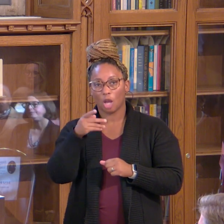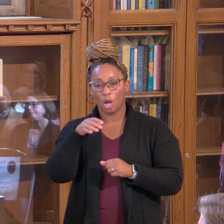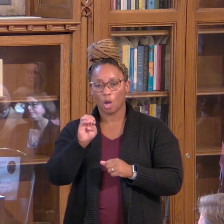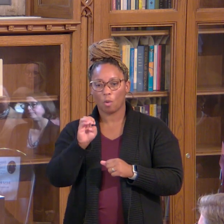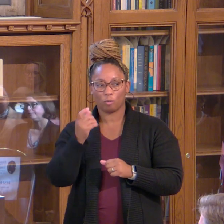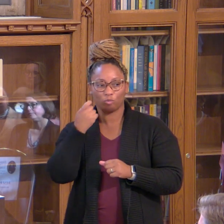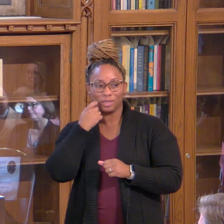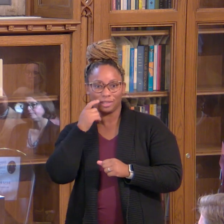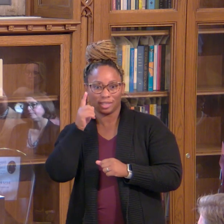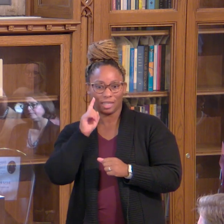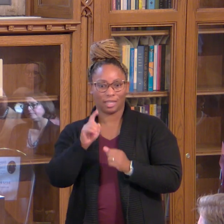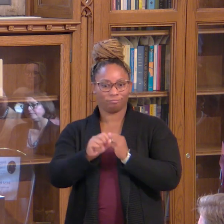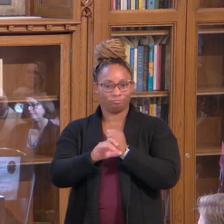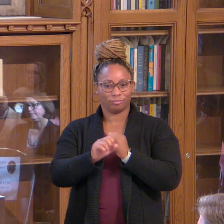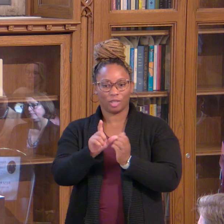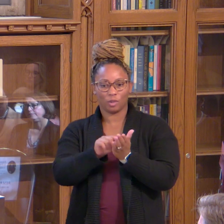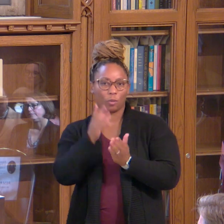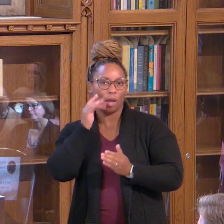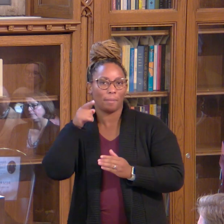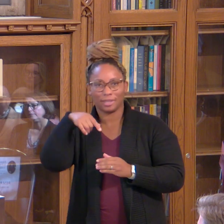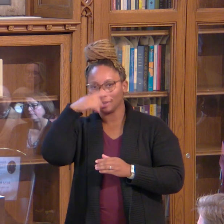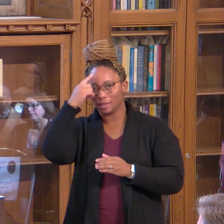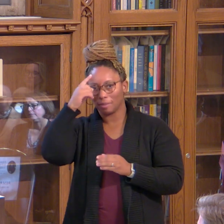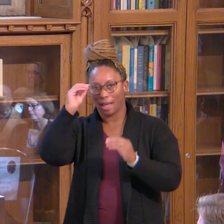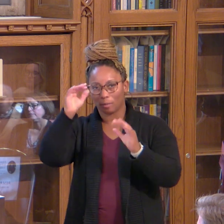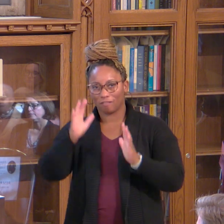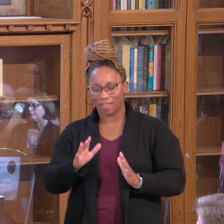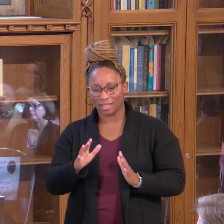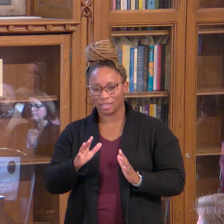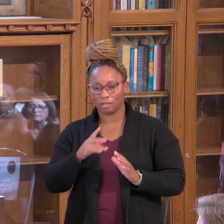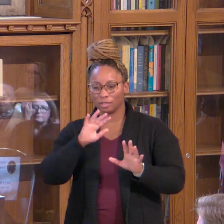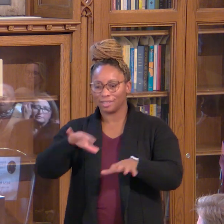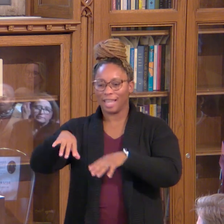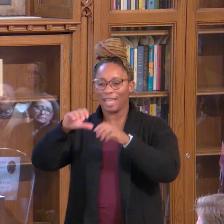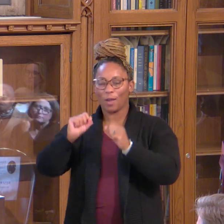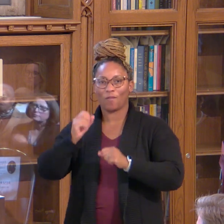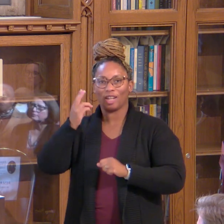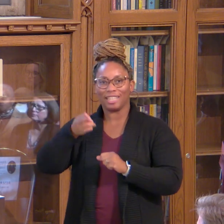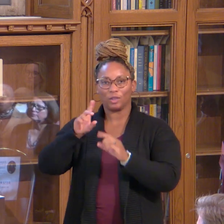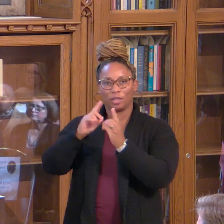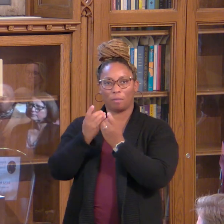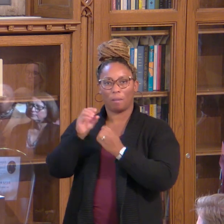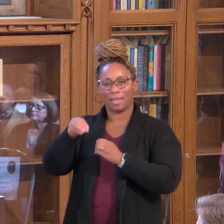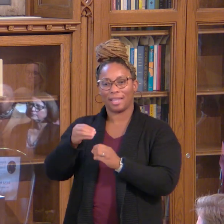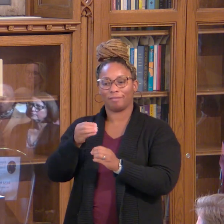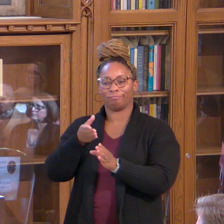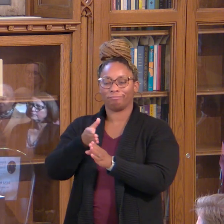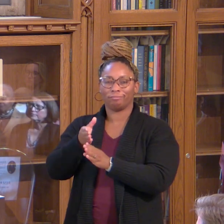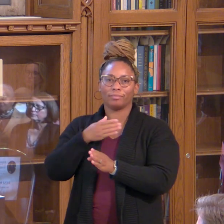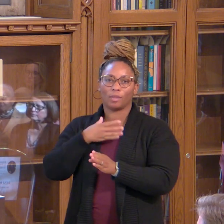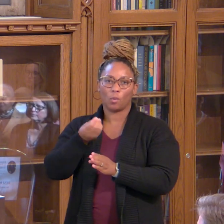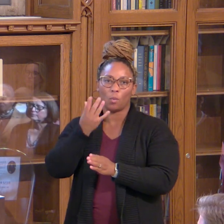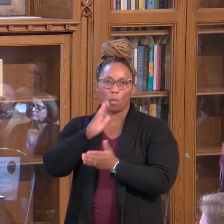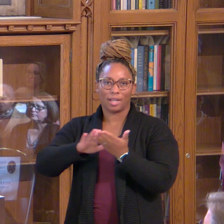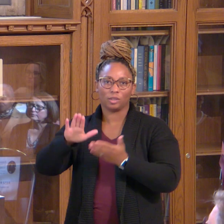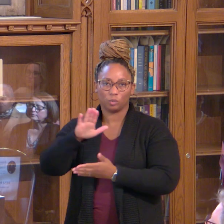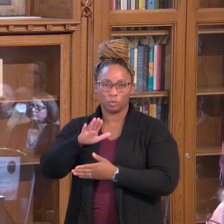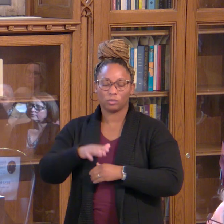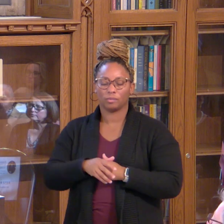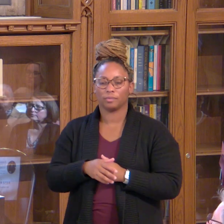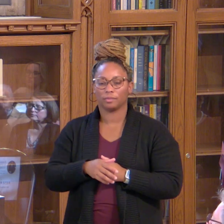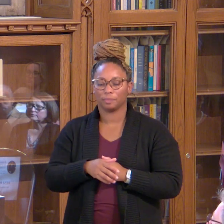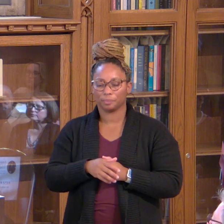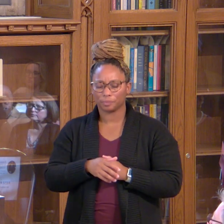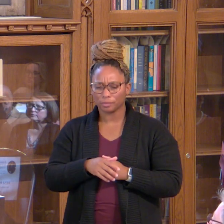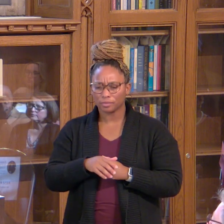made headlines because this was a black professor taking over a history Department in a primarily white school but more than this